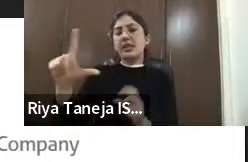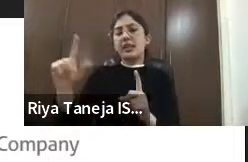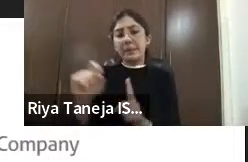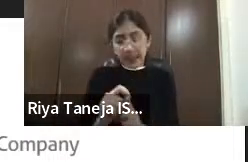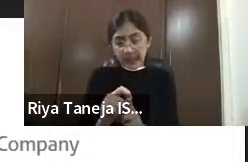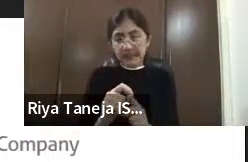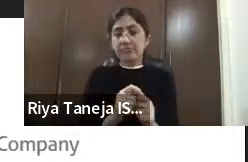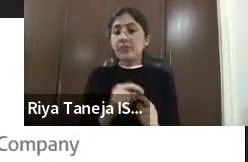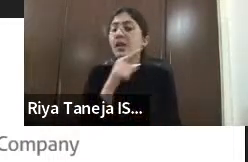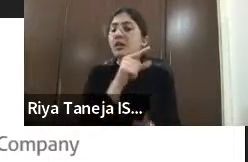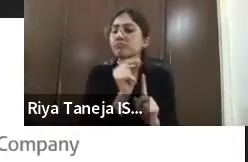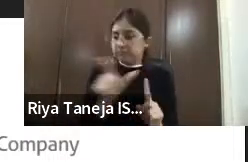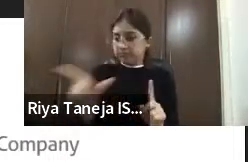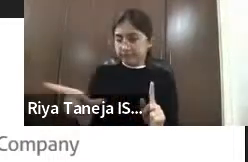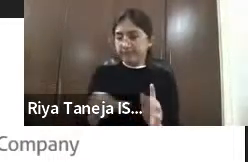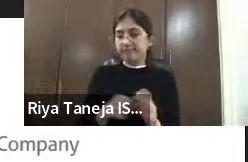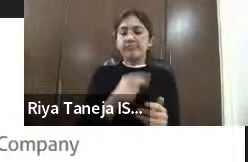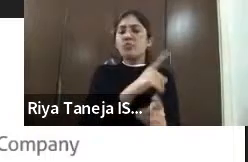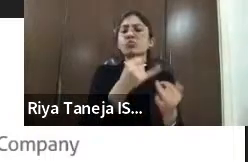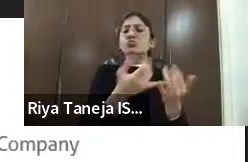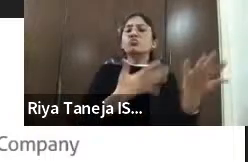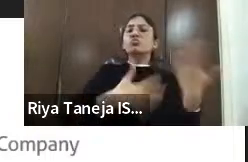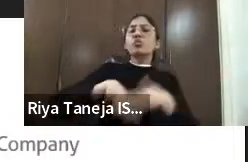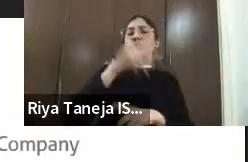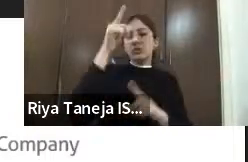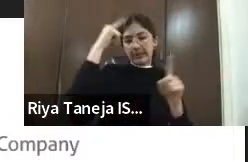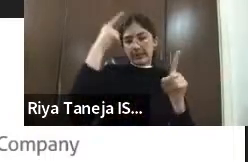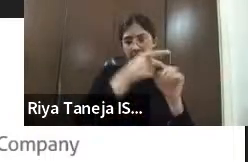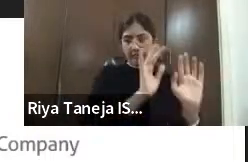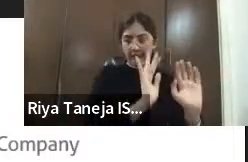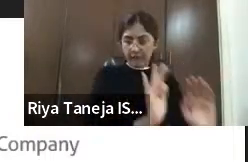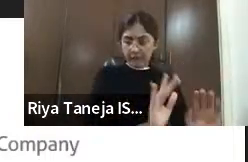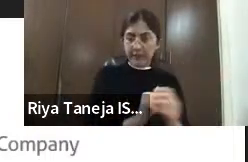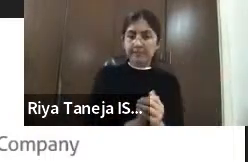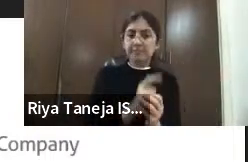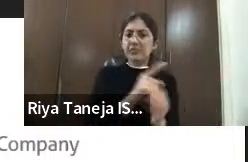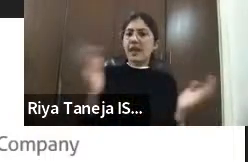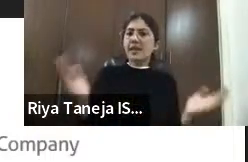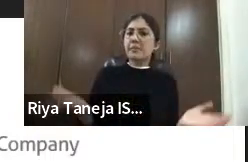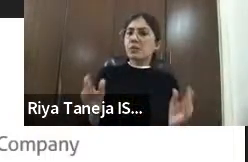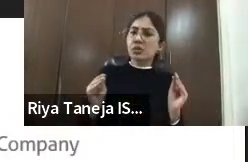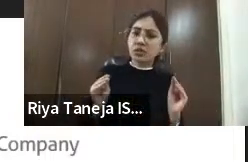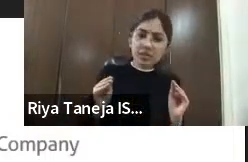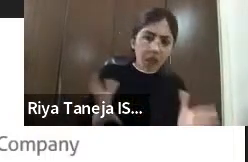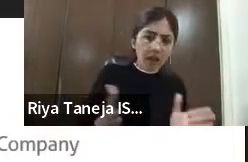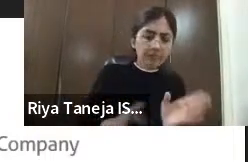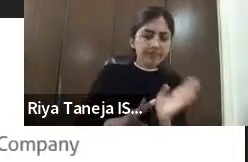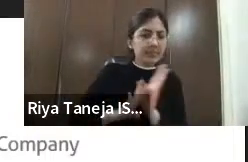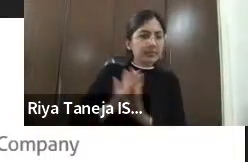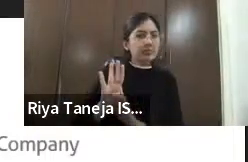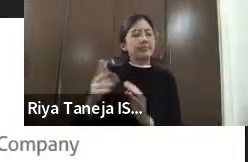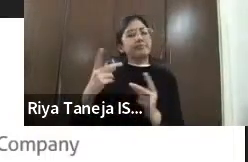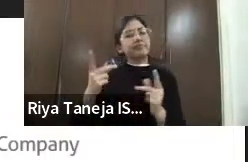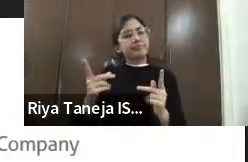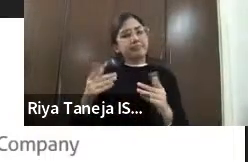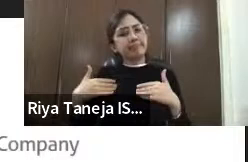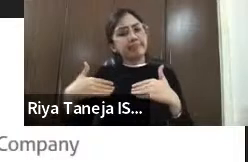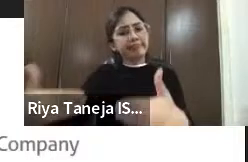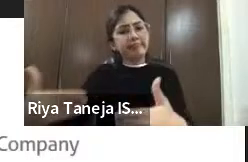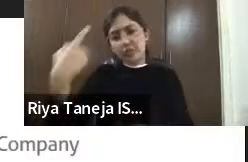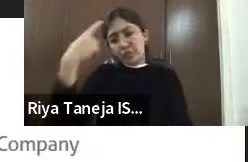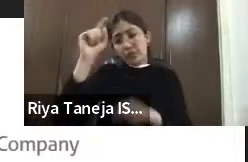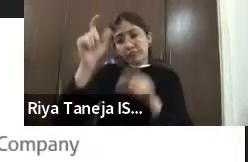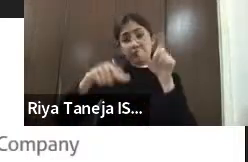LLP is a social enterprise that enables to start, sustain, and scale entrepreneurial ventures